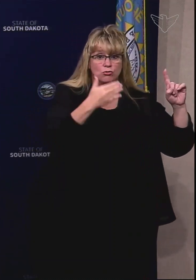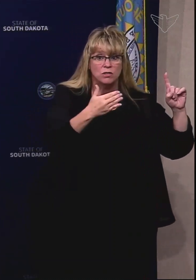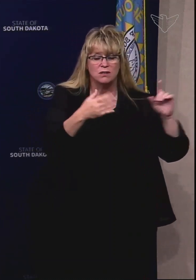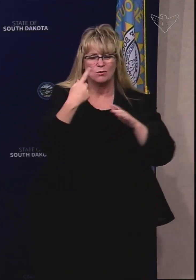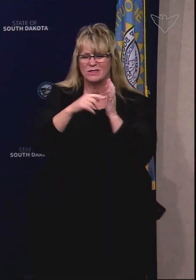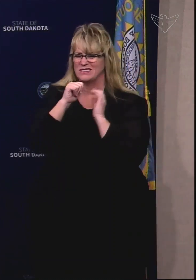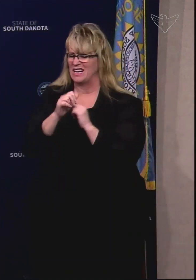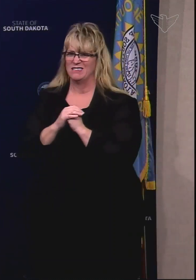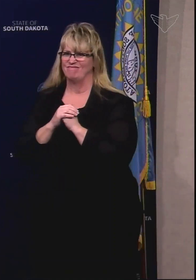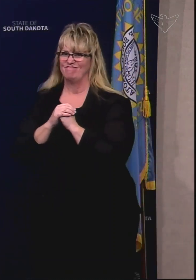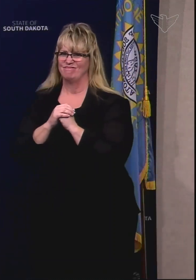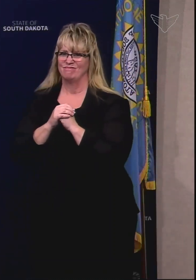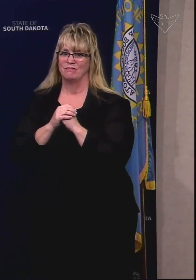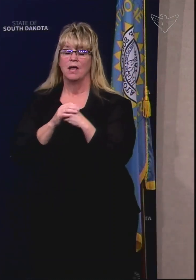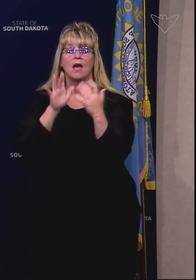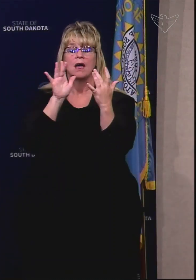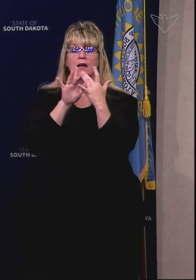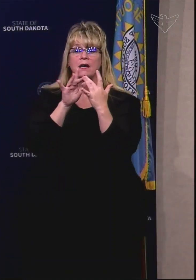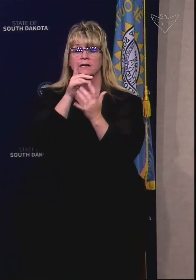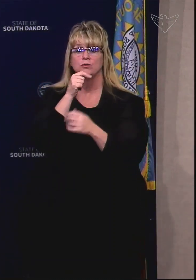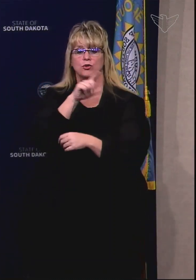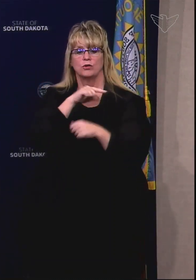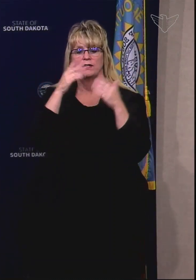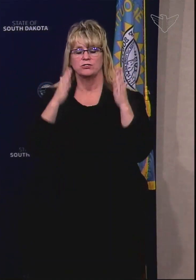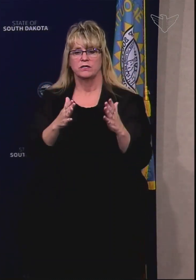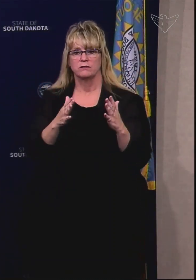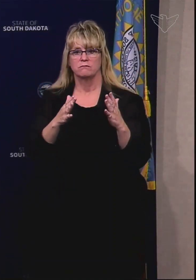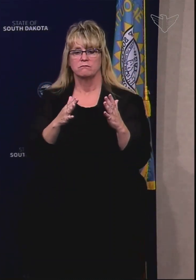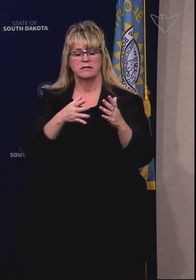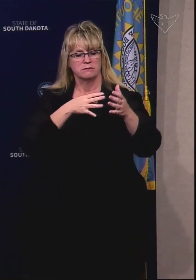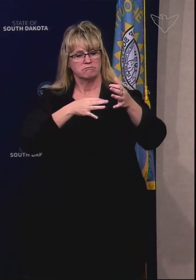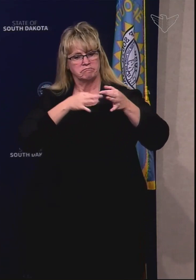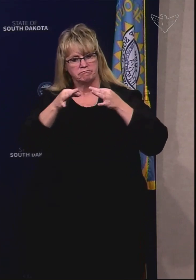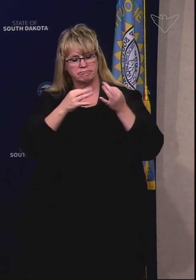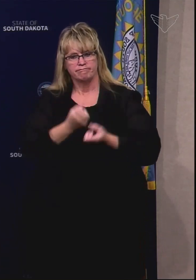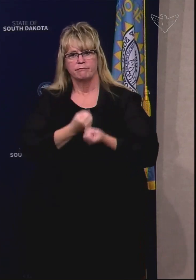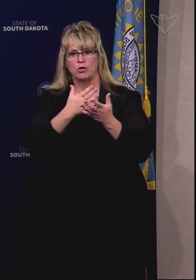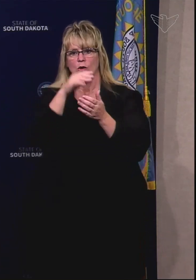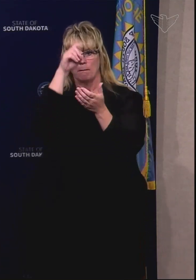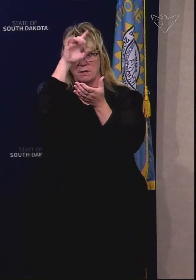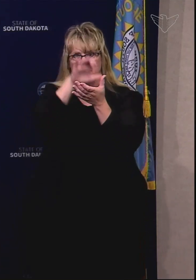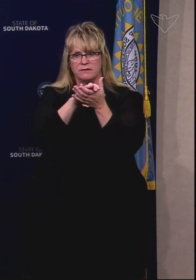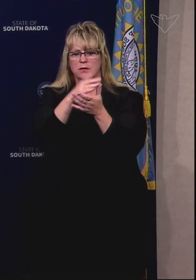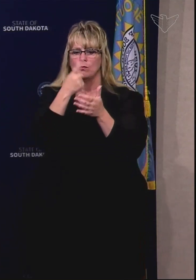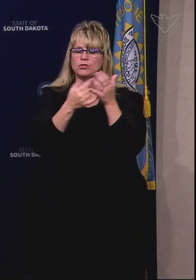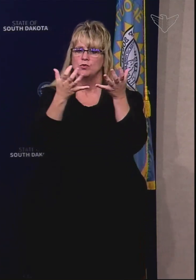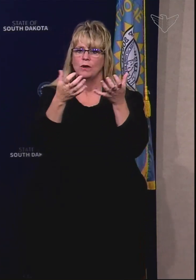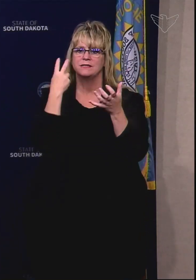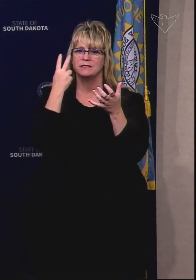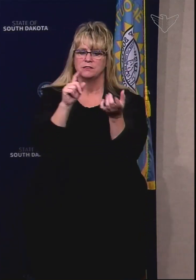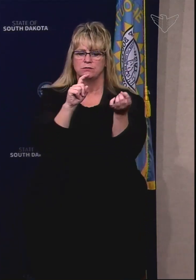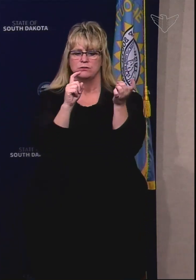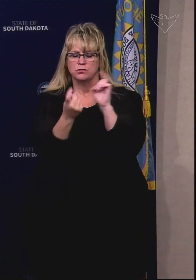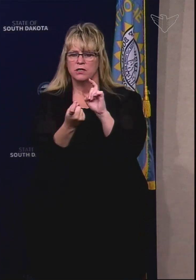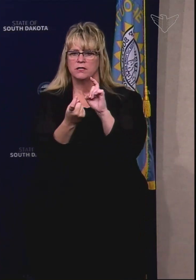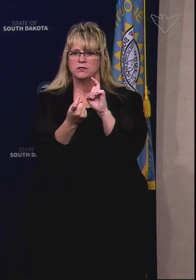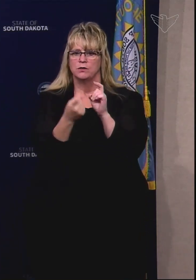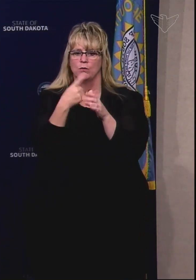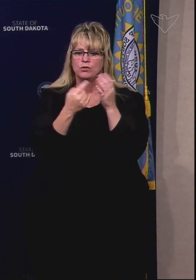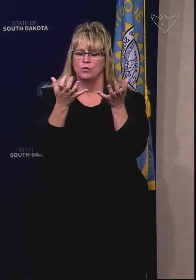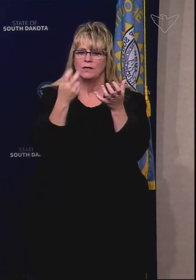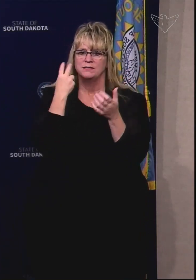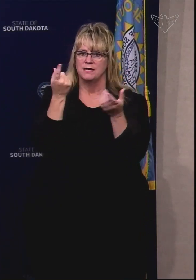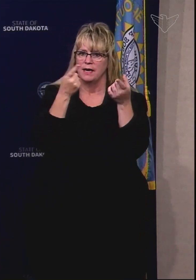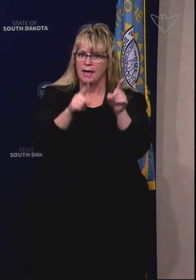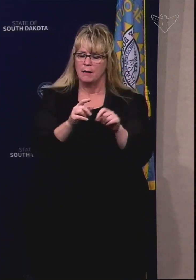working. Then contact your representatives, express your beliefs and what you want to see happen to drive the change that you